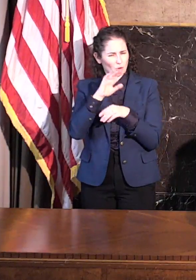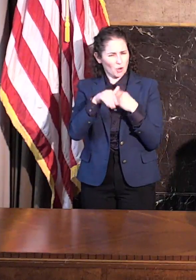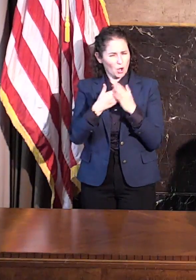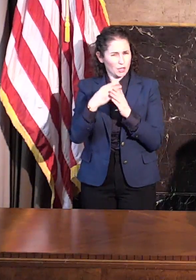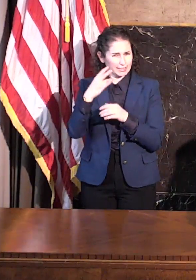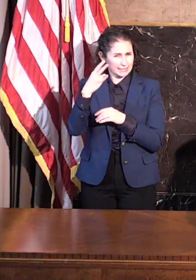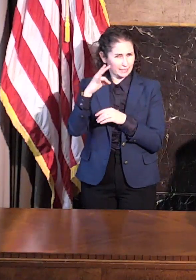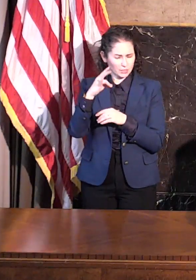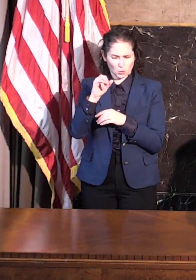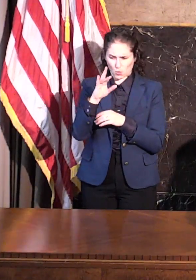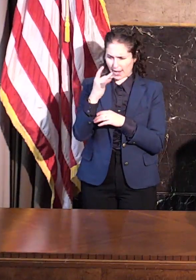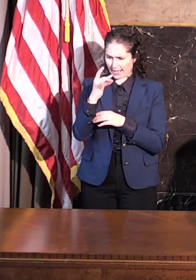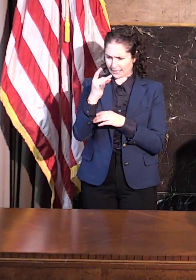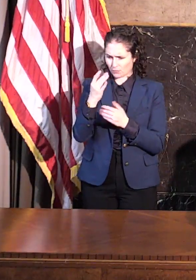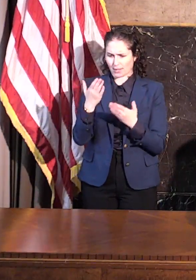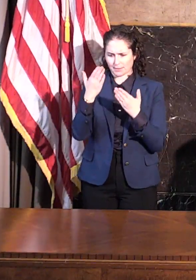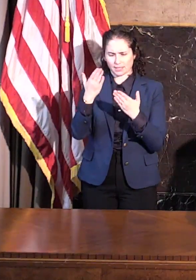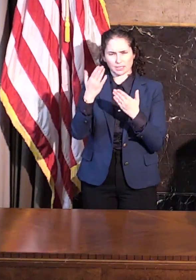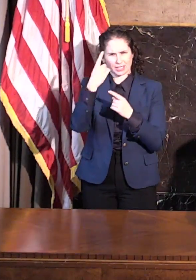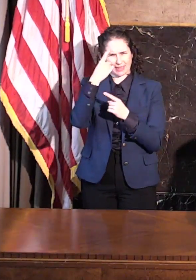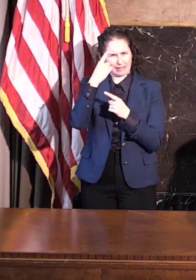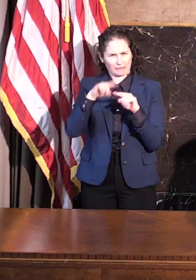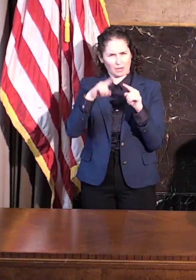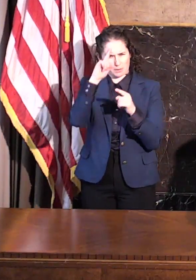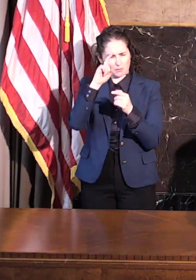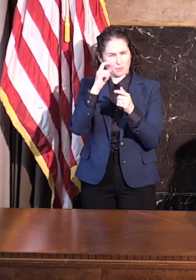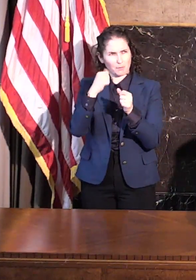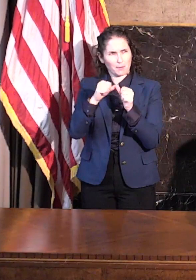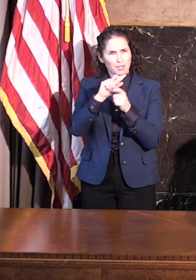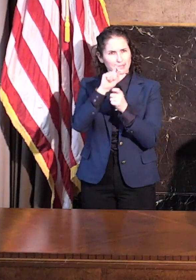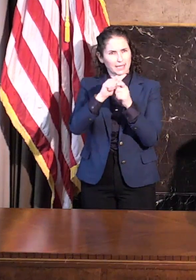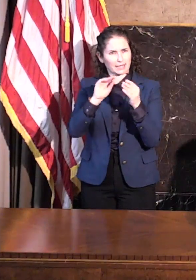addressed by the administration, the current administration,